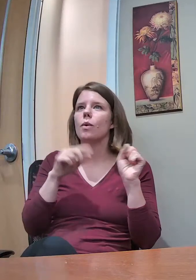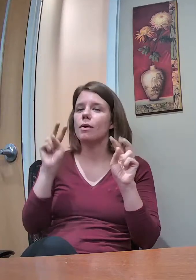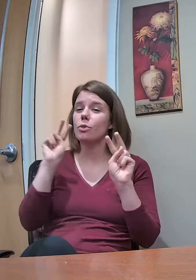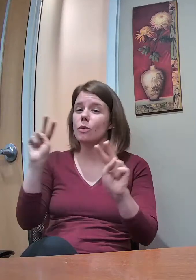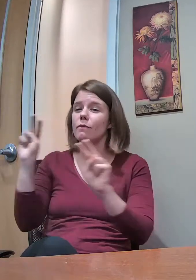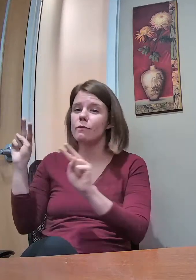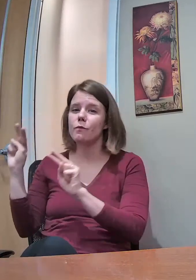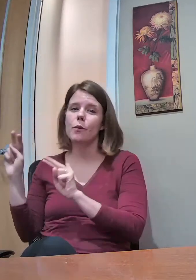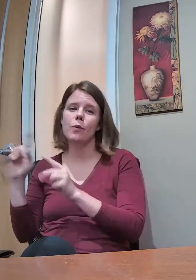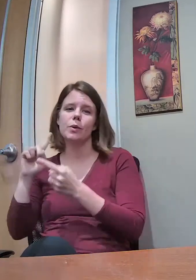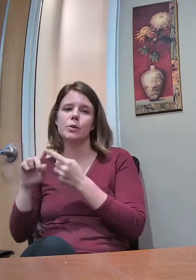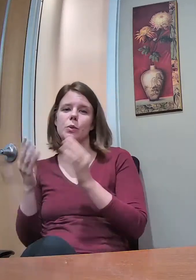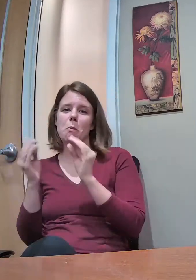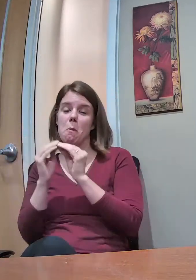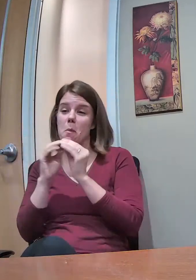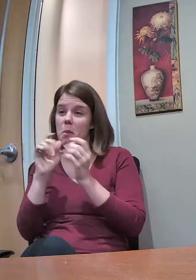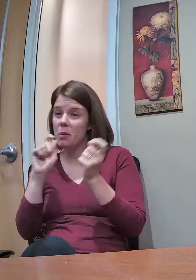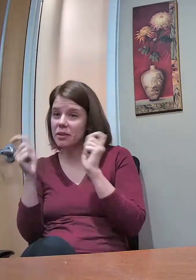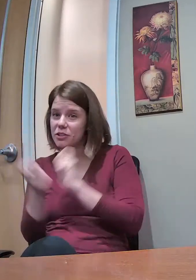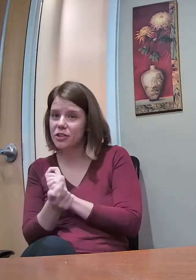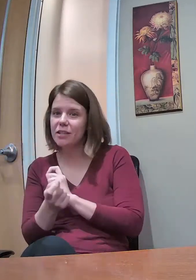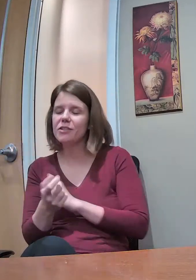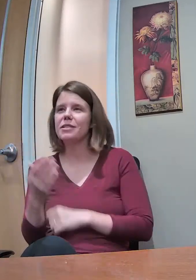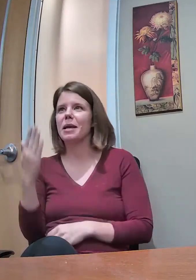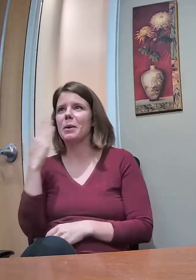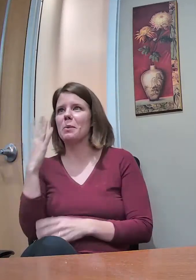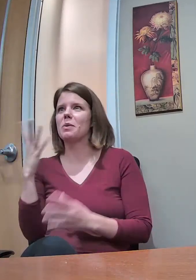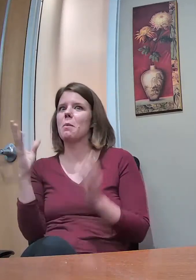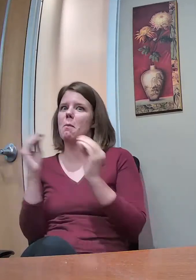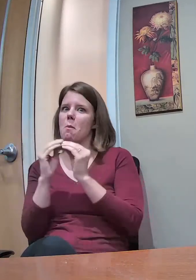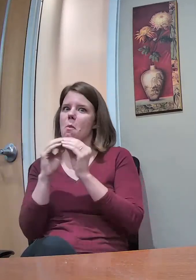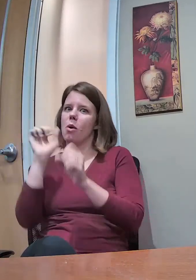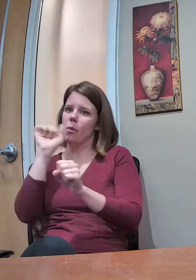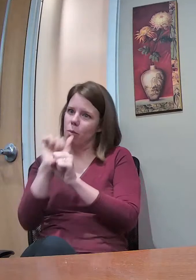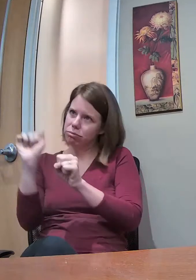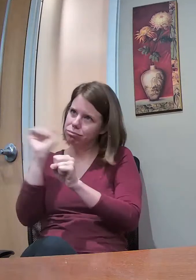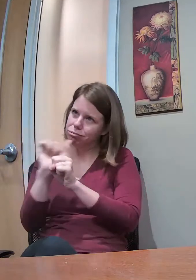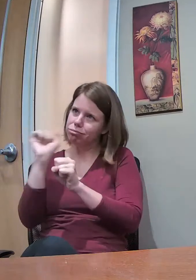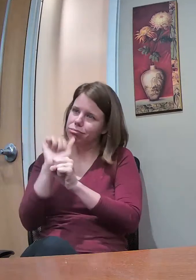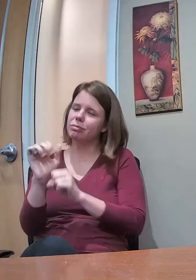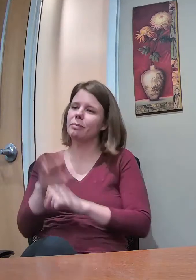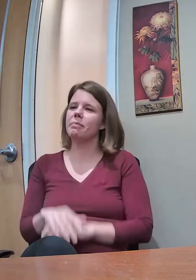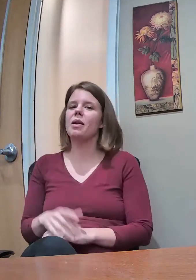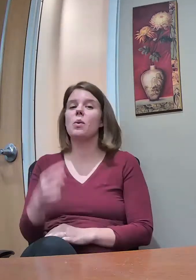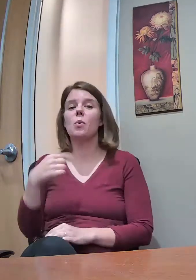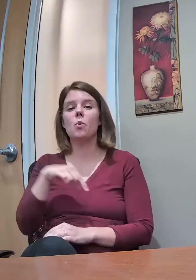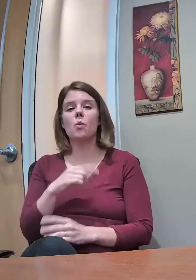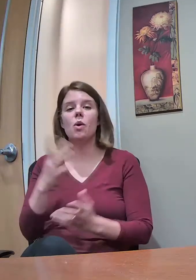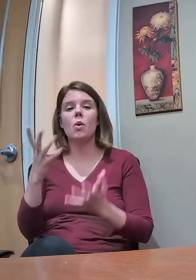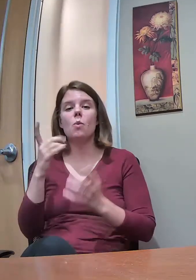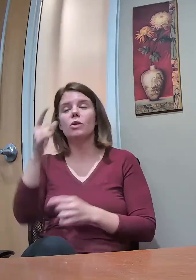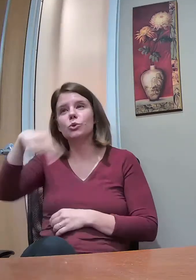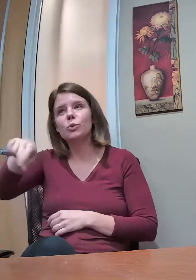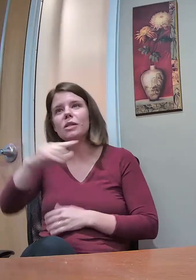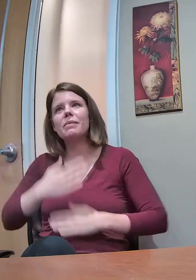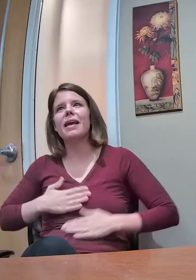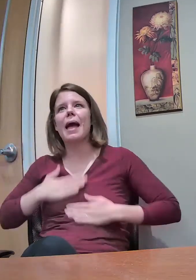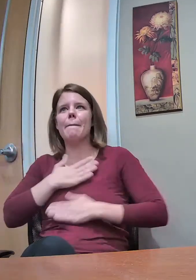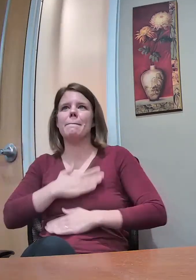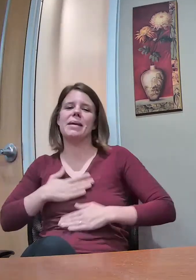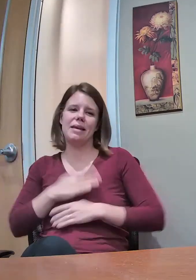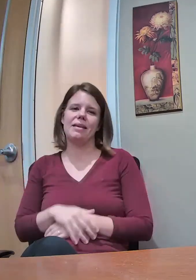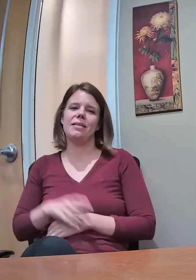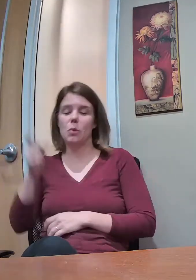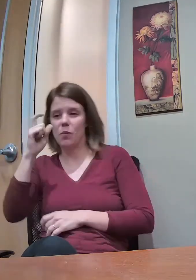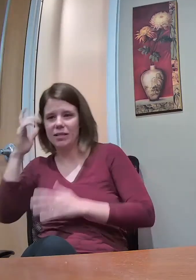even though it means a lot more work, but we just want to see everybody happy. We want to see our residents reunited with